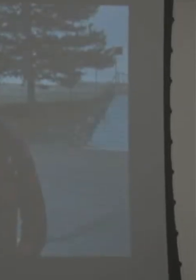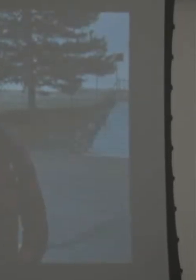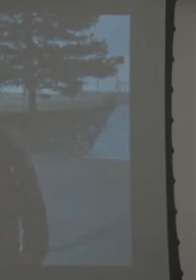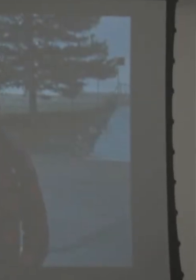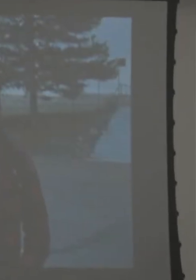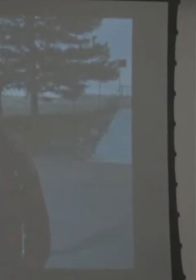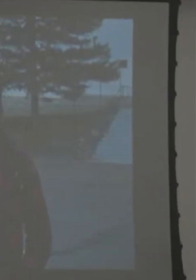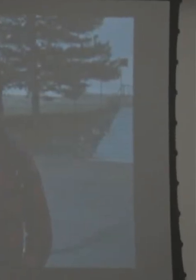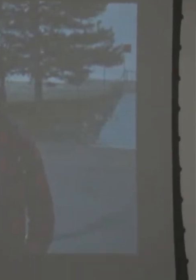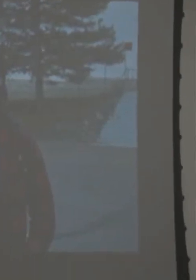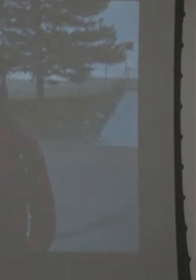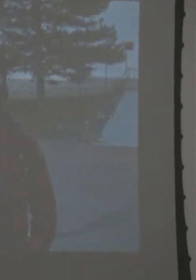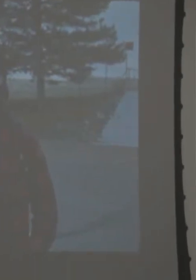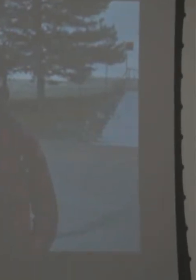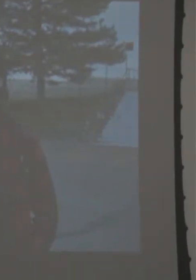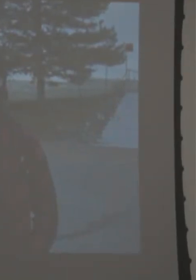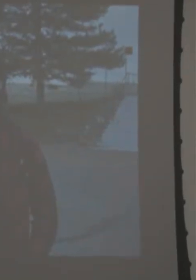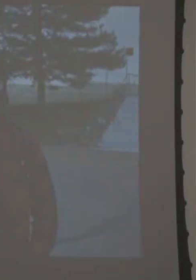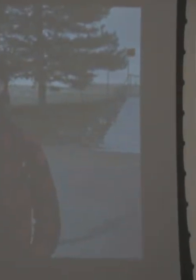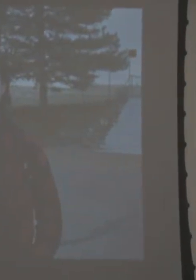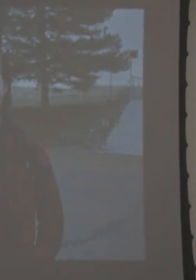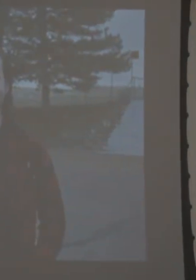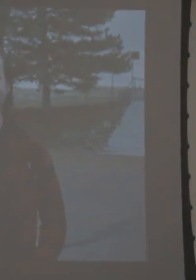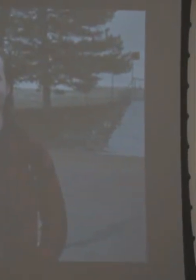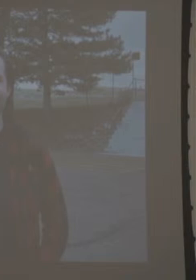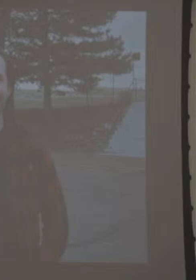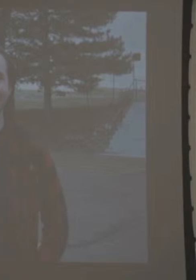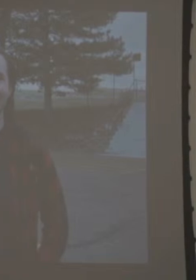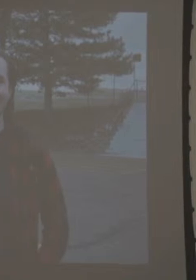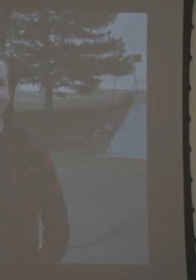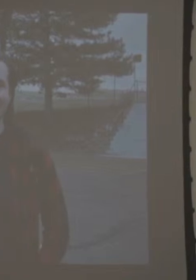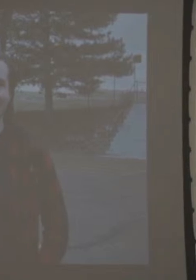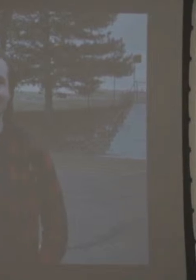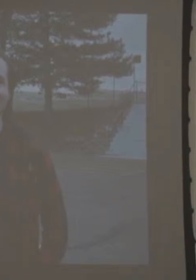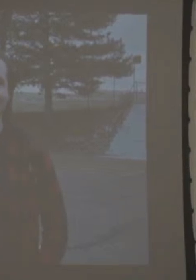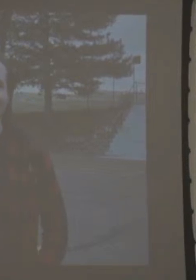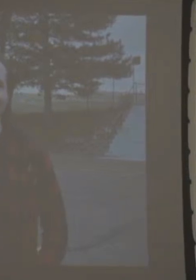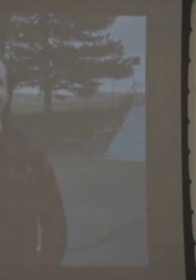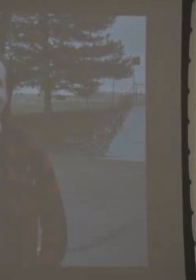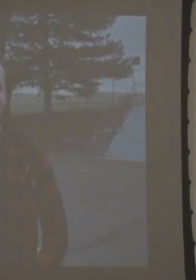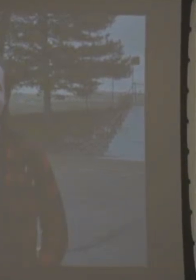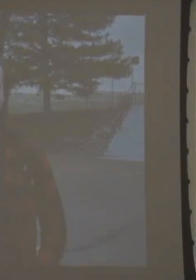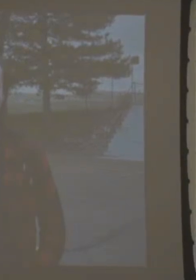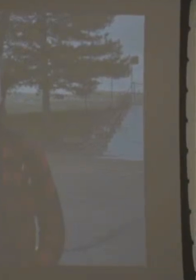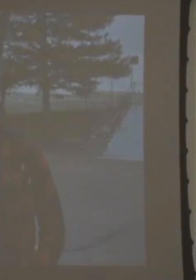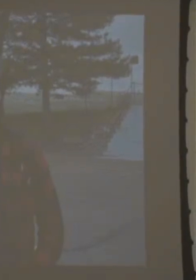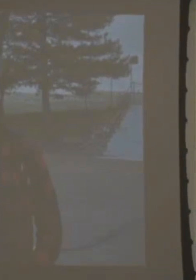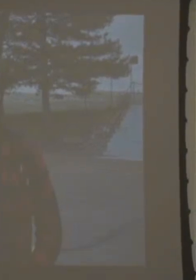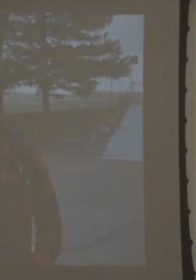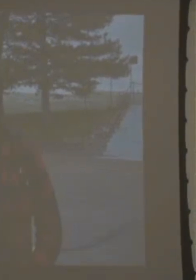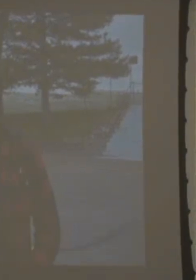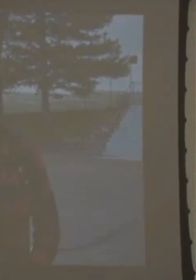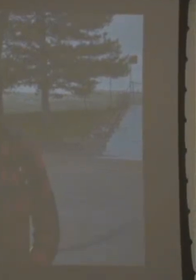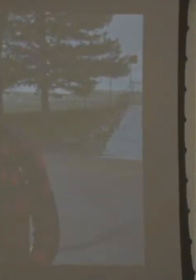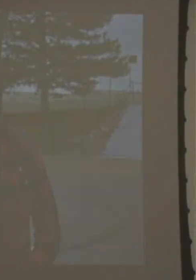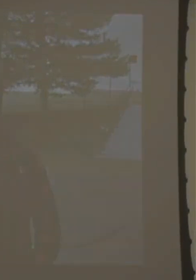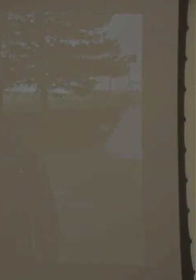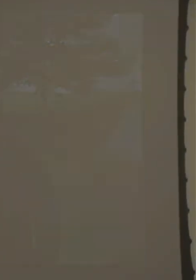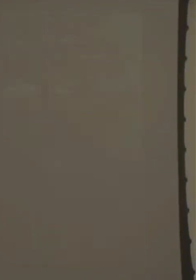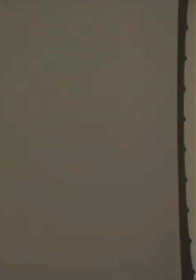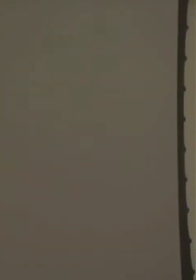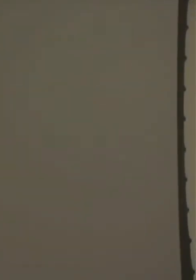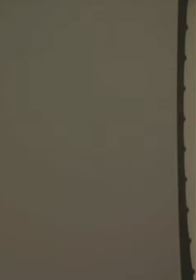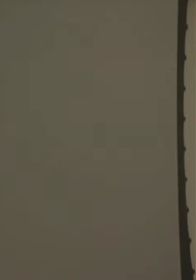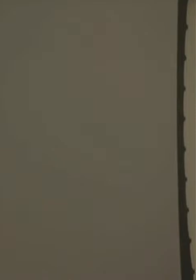My name is Blake Keys. I'm an artist and graphic designer, and my degree path is multimedia, graphic design, and print production.